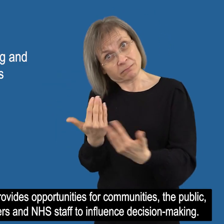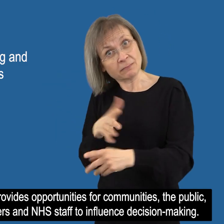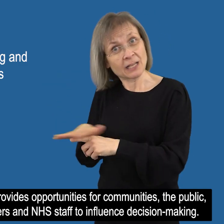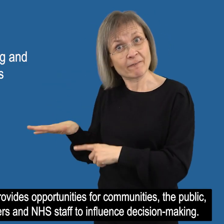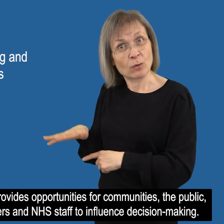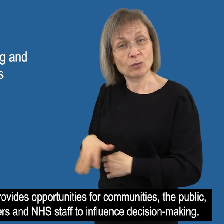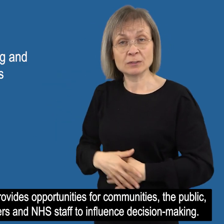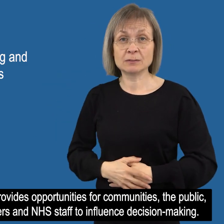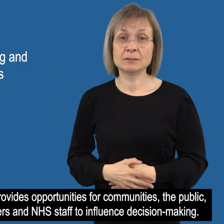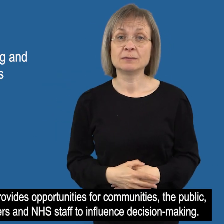making.